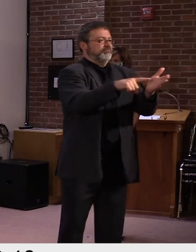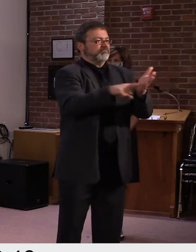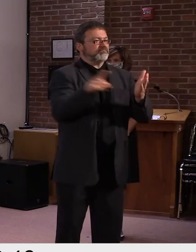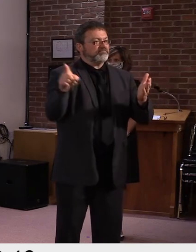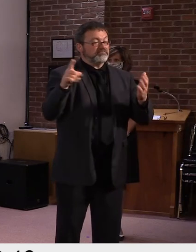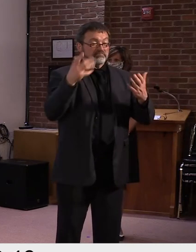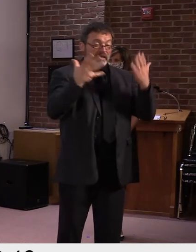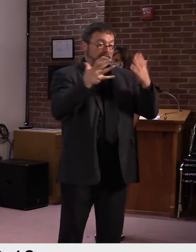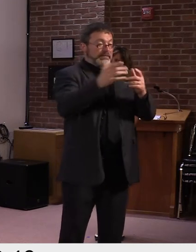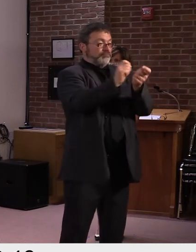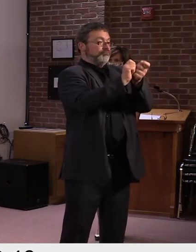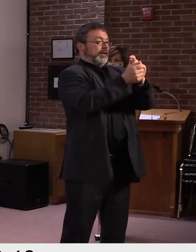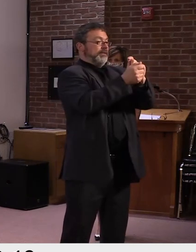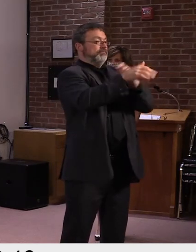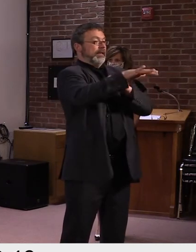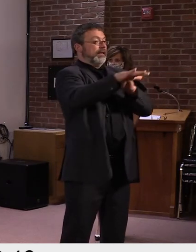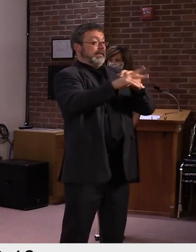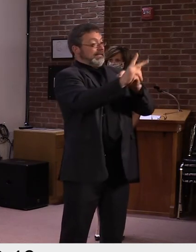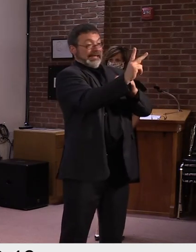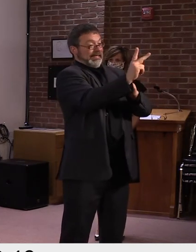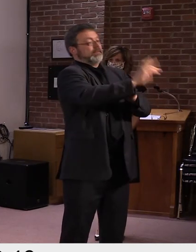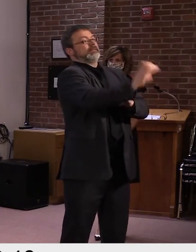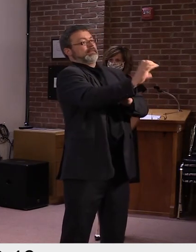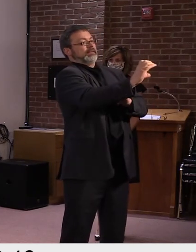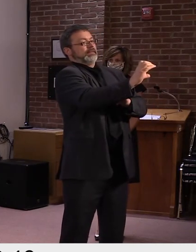for camp. That might help a little bit.